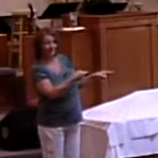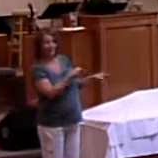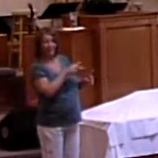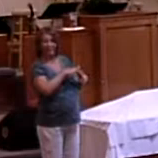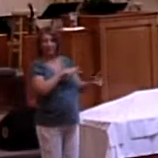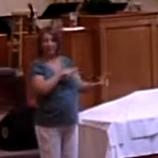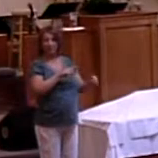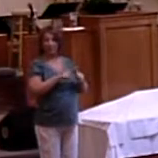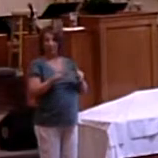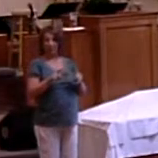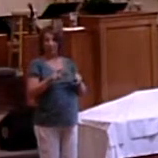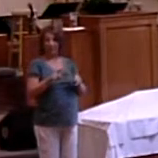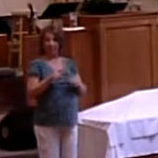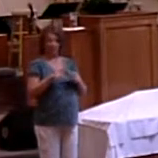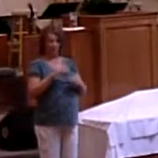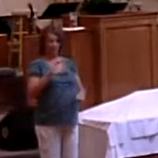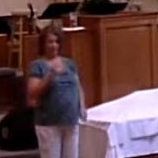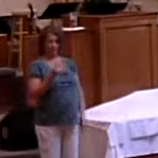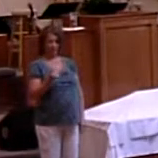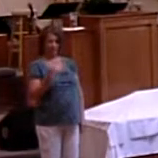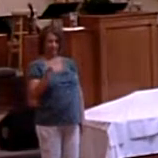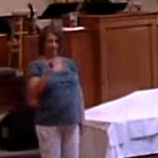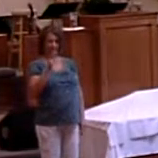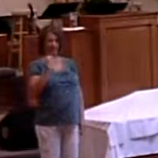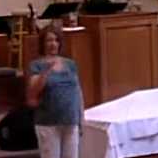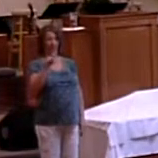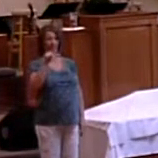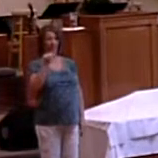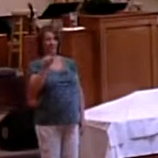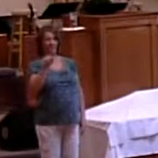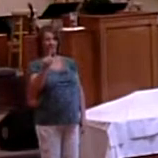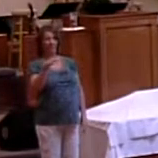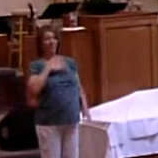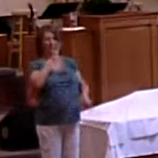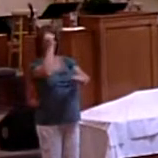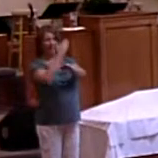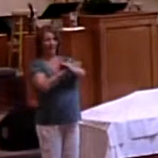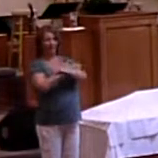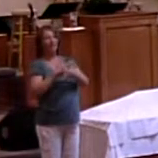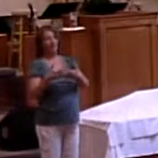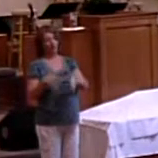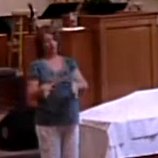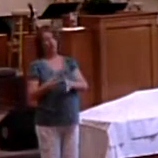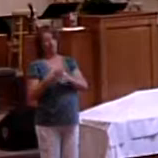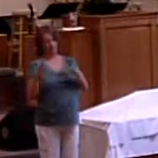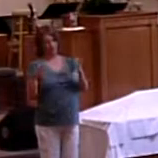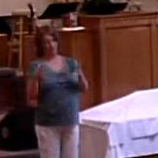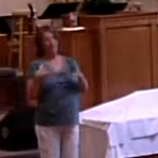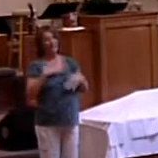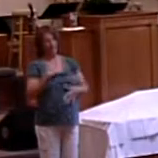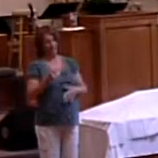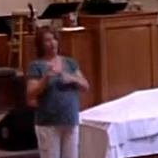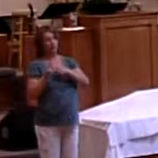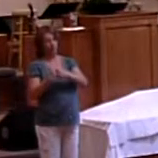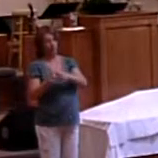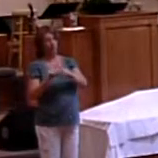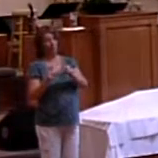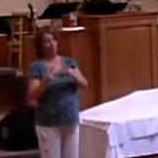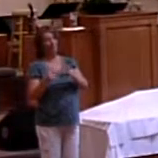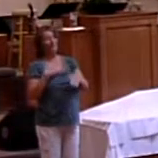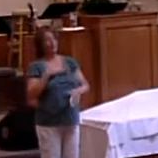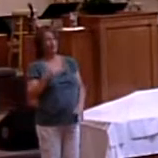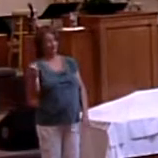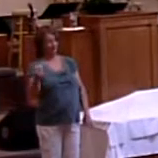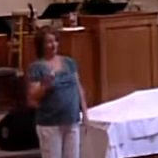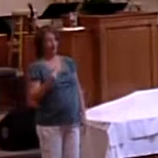But whenever Chamberlain's pretty good about getting lost. He loves to run, but then he also loves to retreat, because whenever